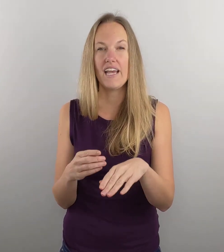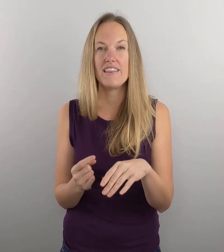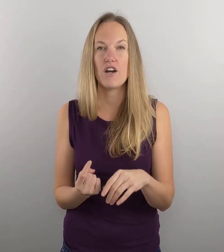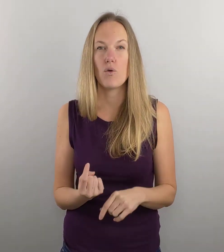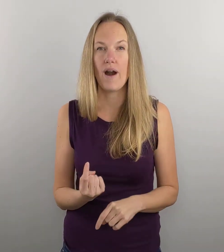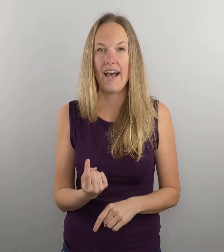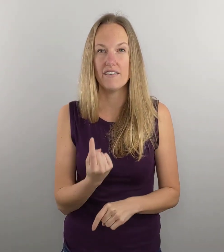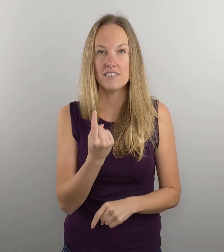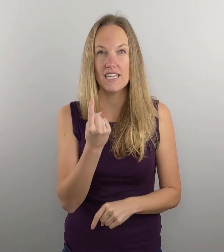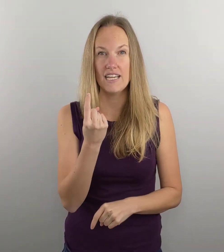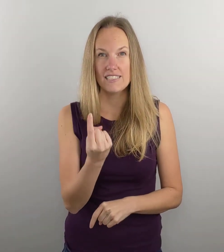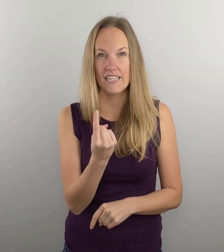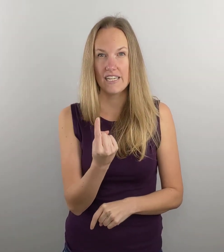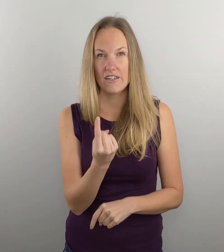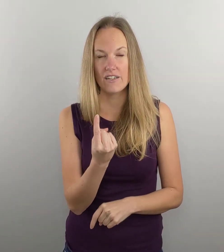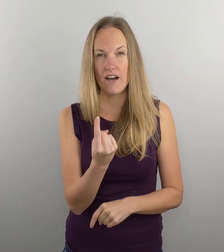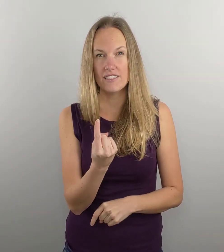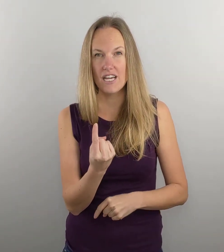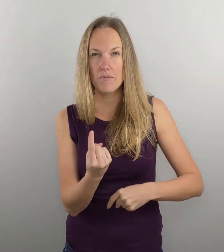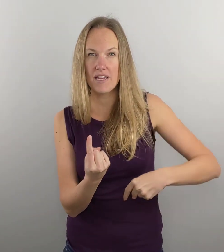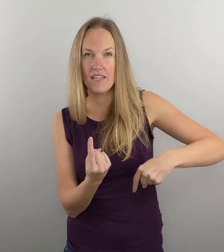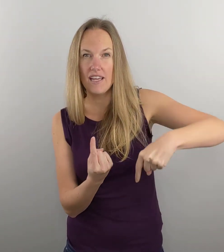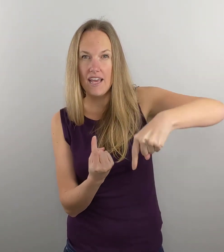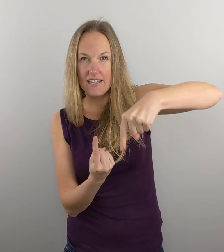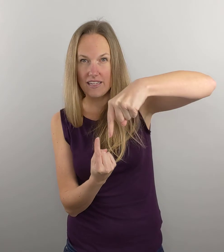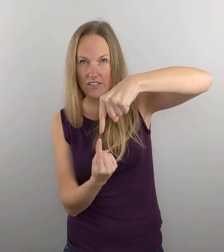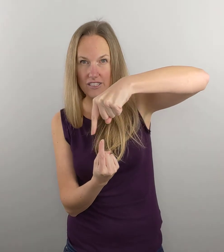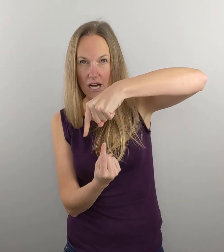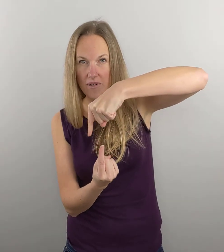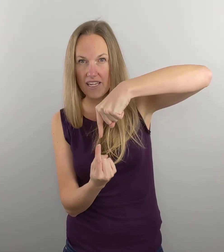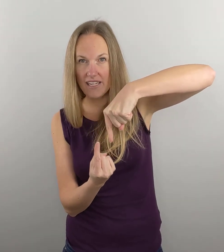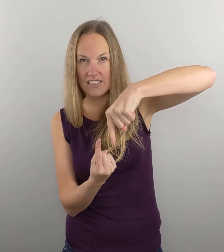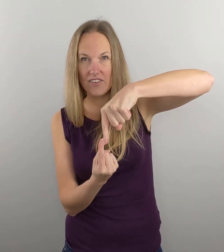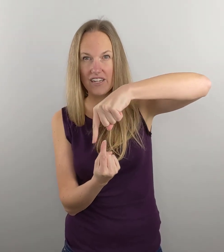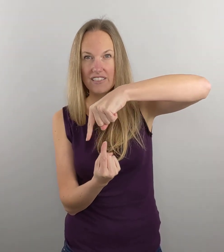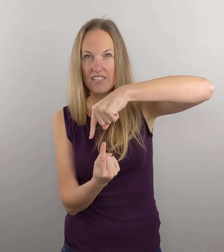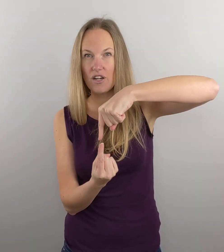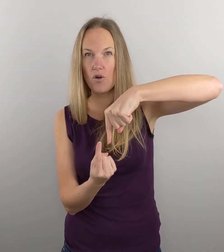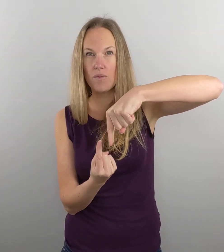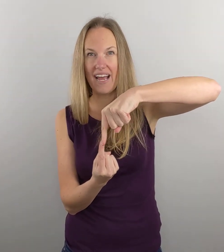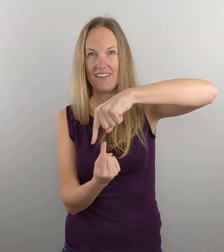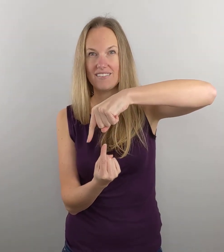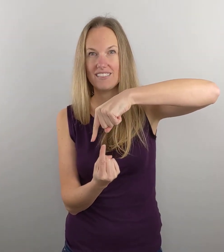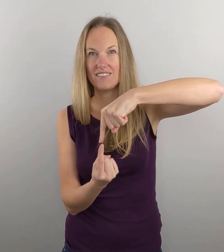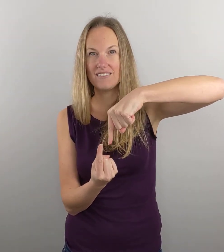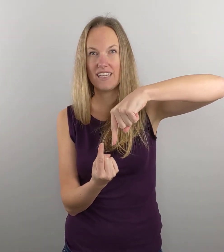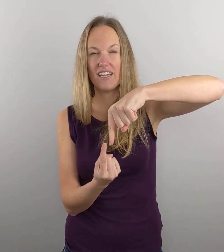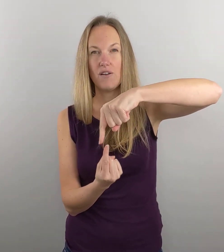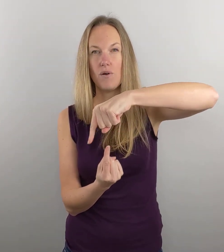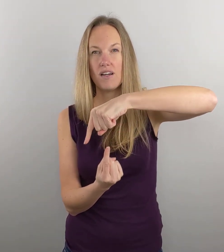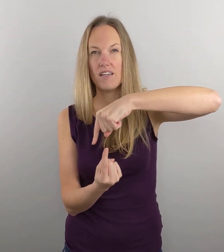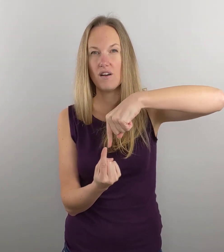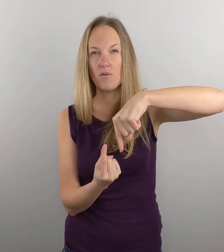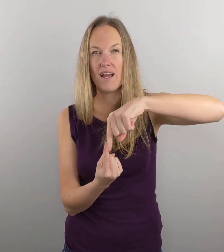then around, taking your non-dominant, and then your dominant index finger is going to go around. Okay, walking